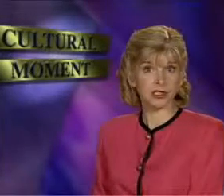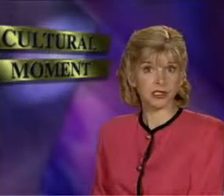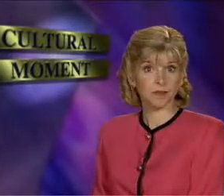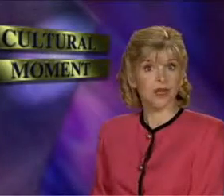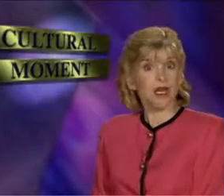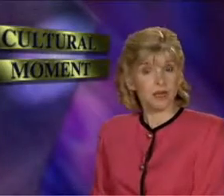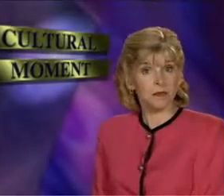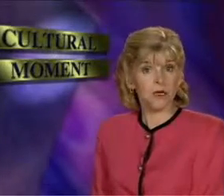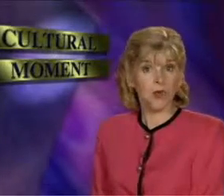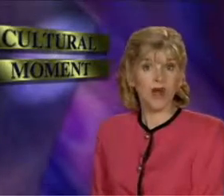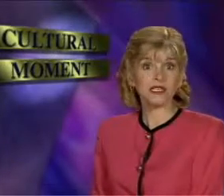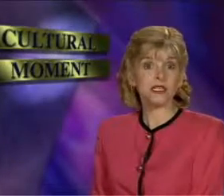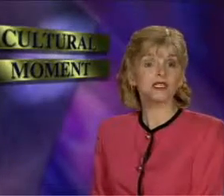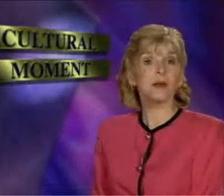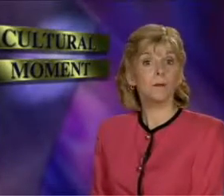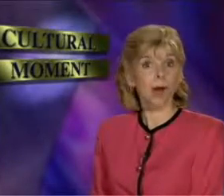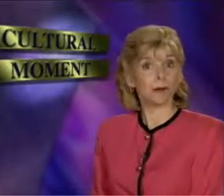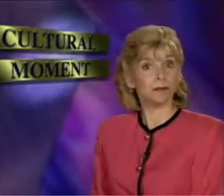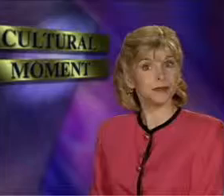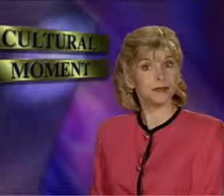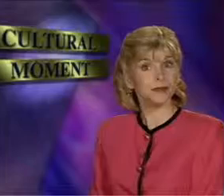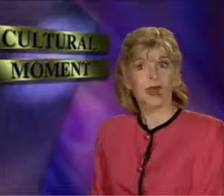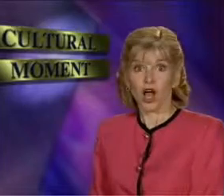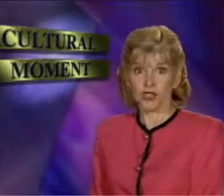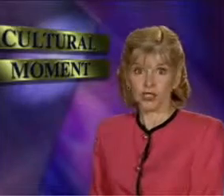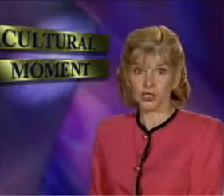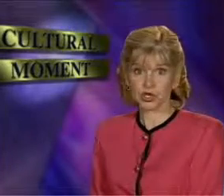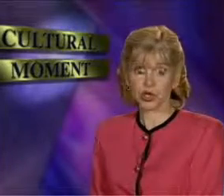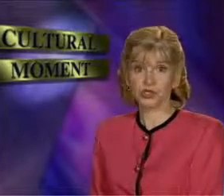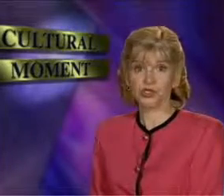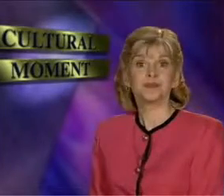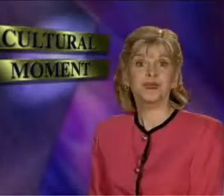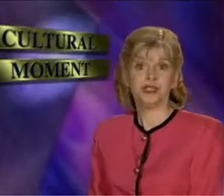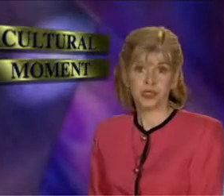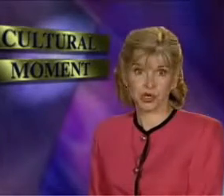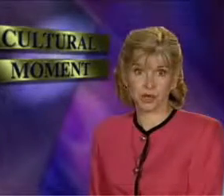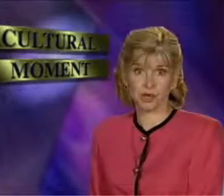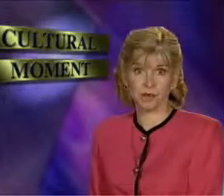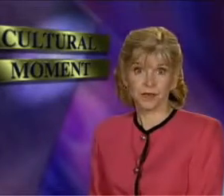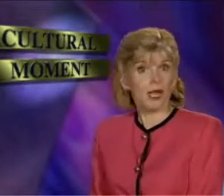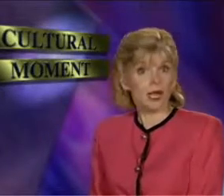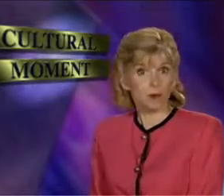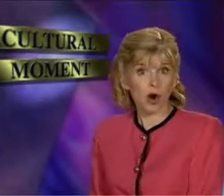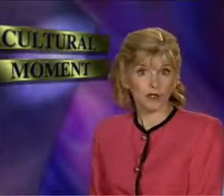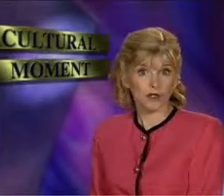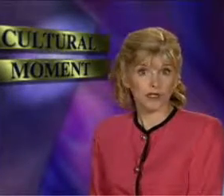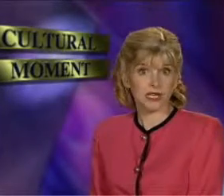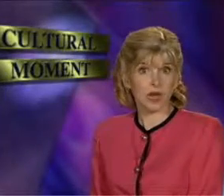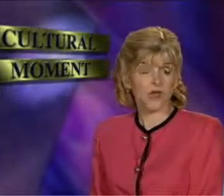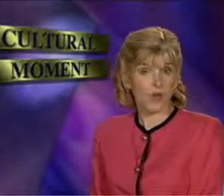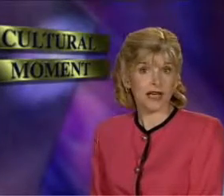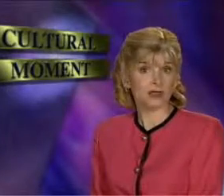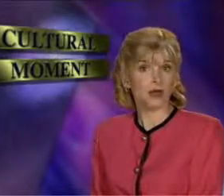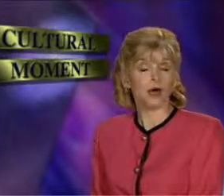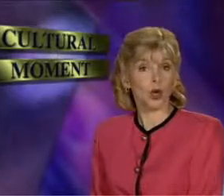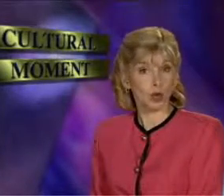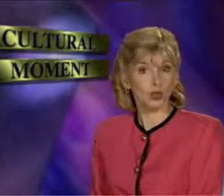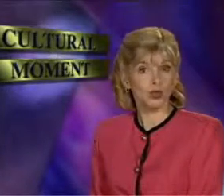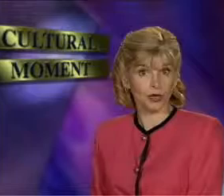exist. In the Midwest, it's pop. On the East Coast, it's soda. In parts of the South, you ask for a cold